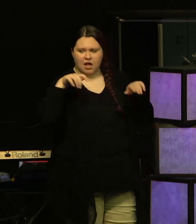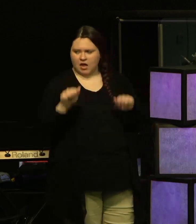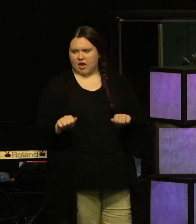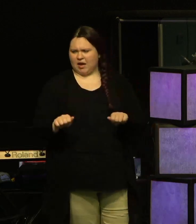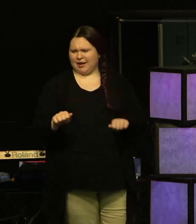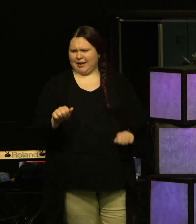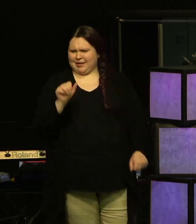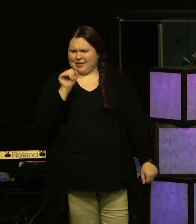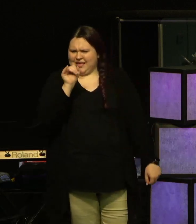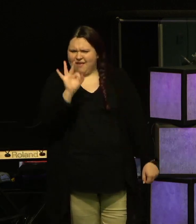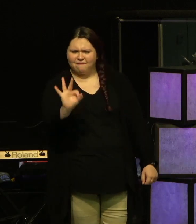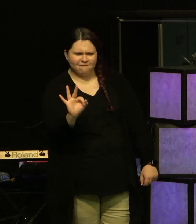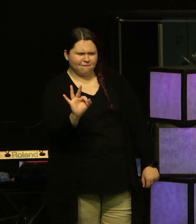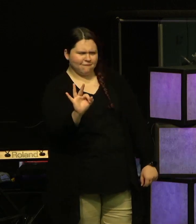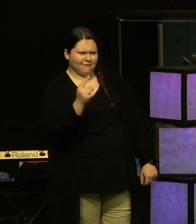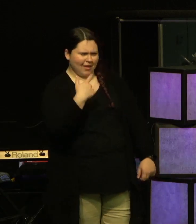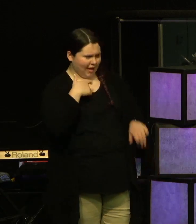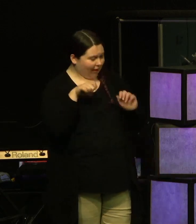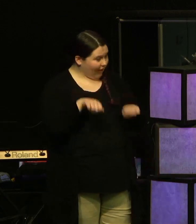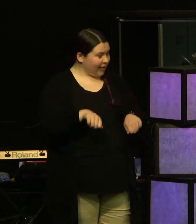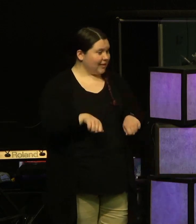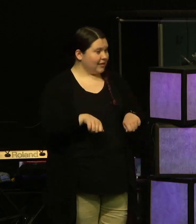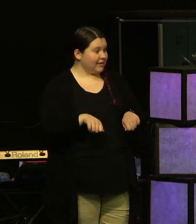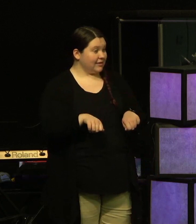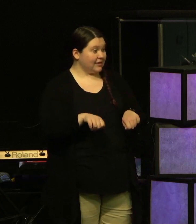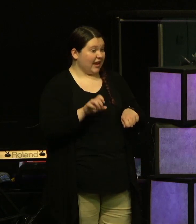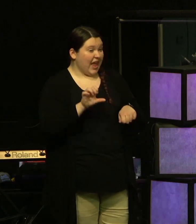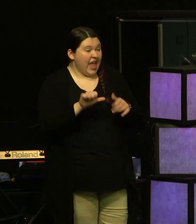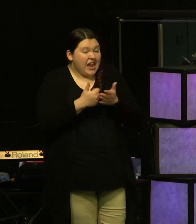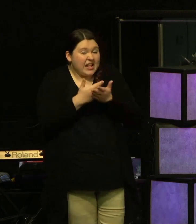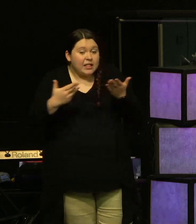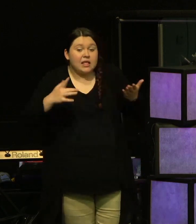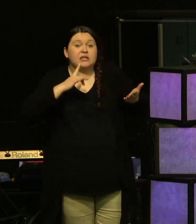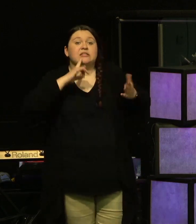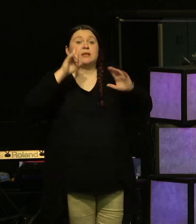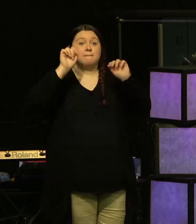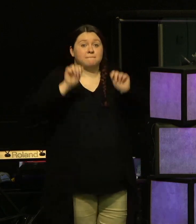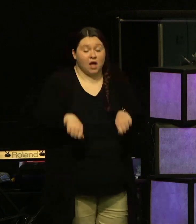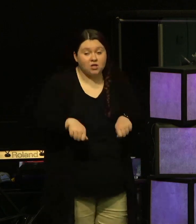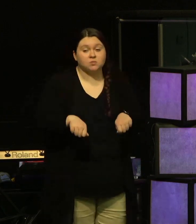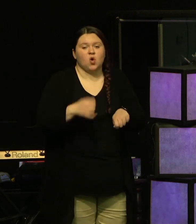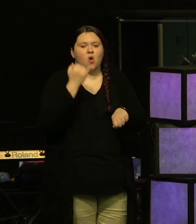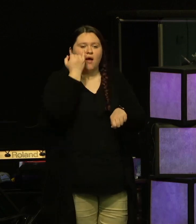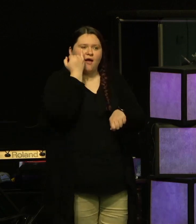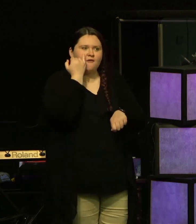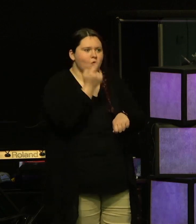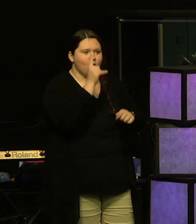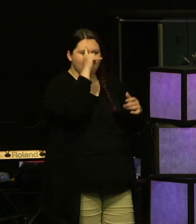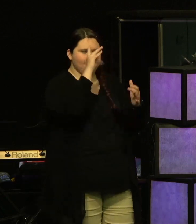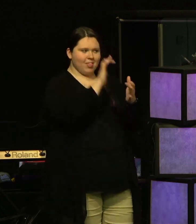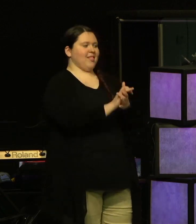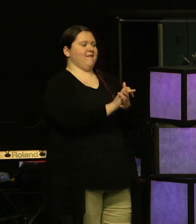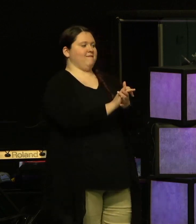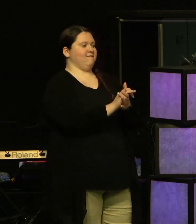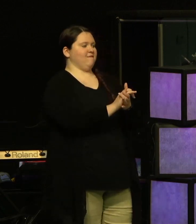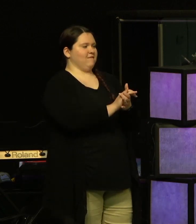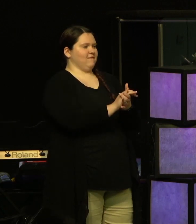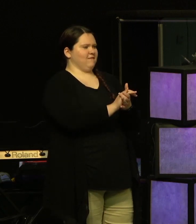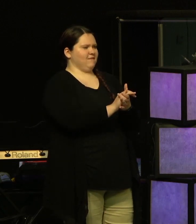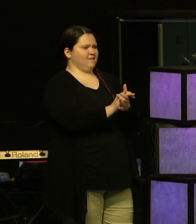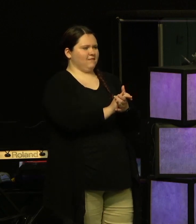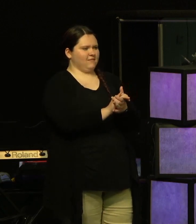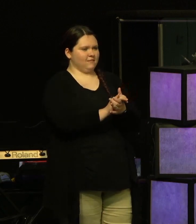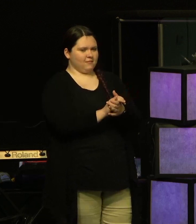mean if I can? Anything is possible if a person believes. There's that